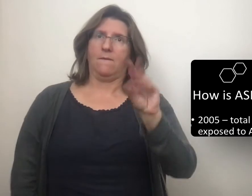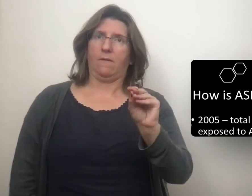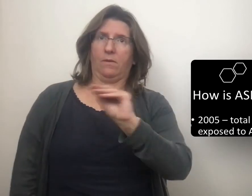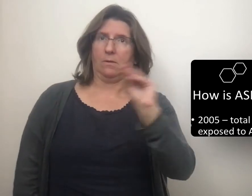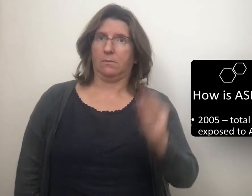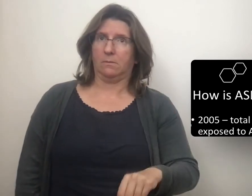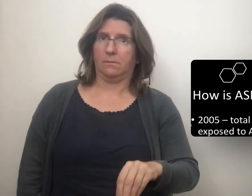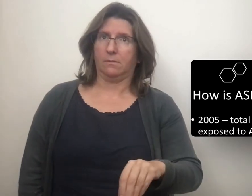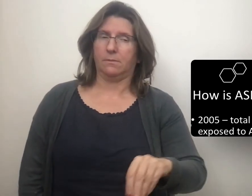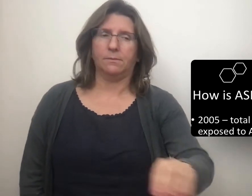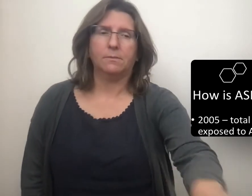50%.